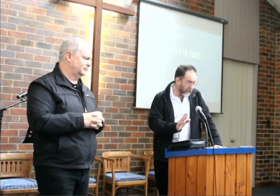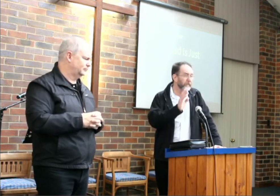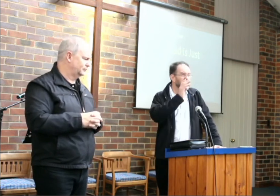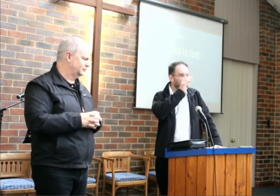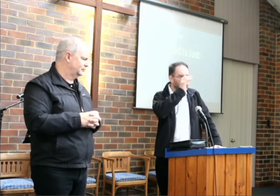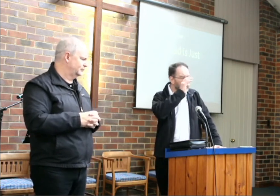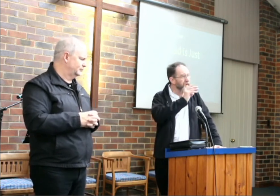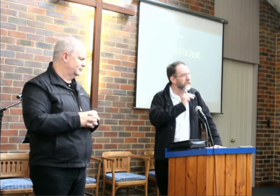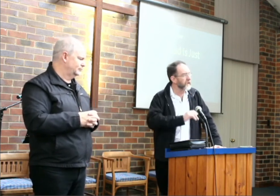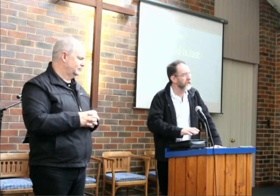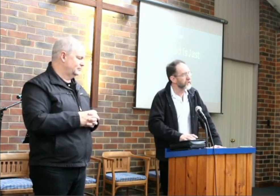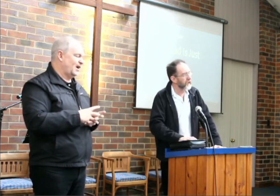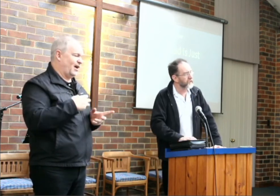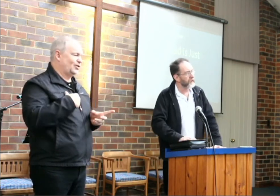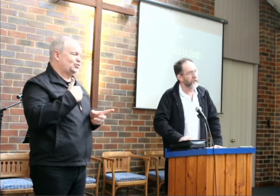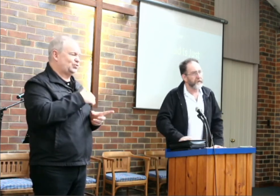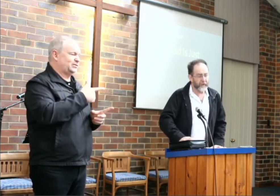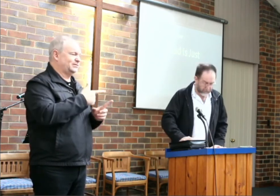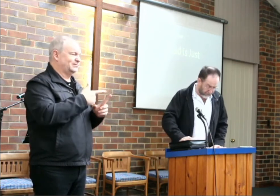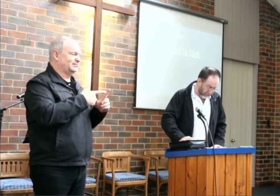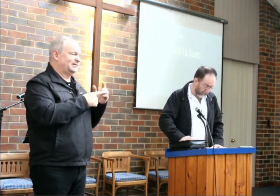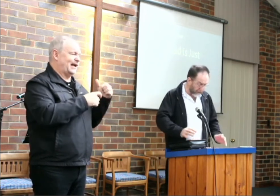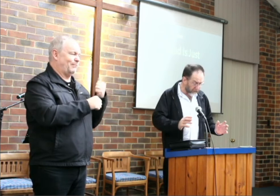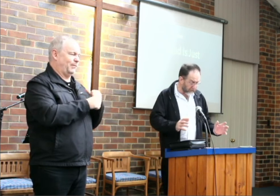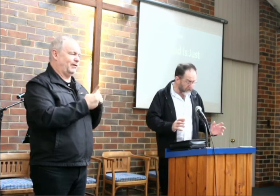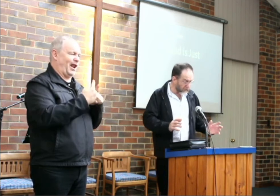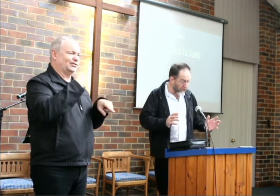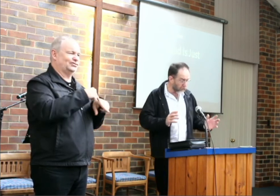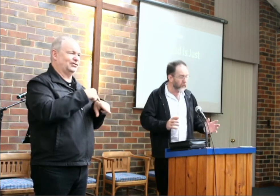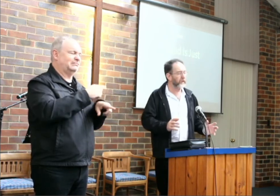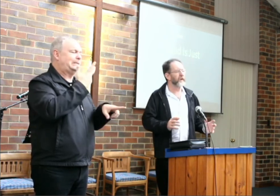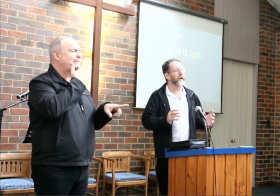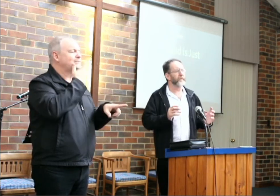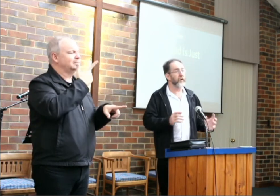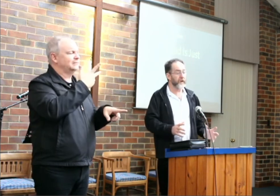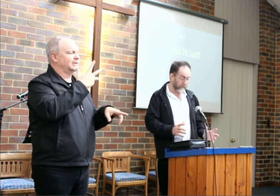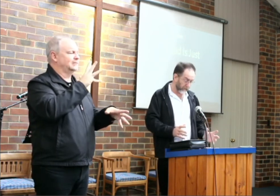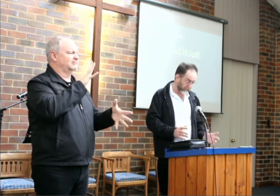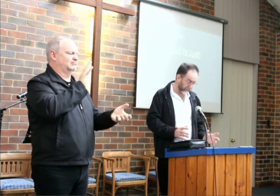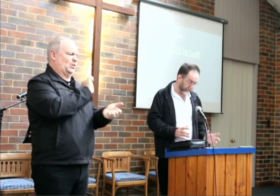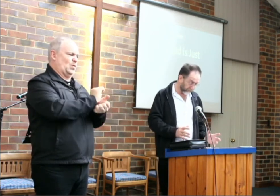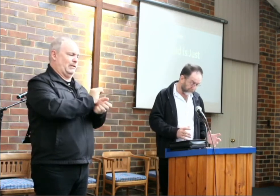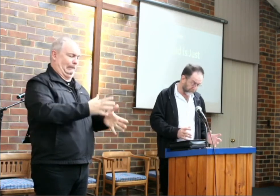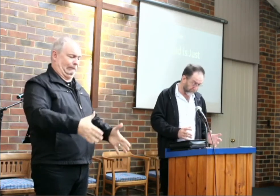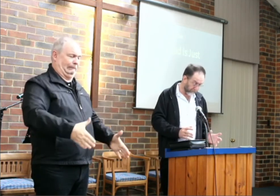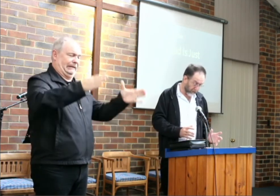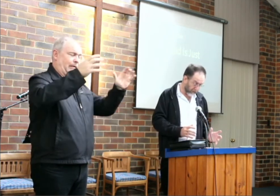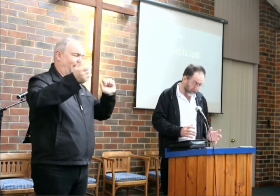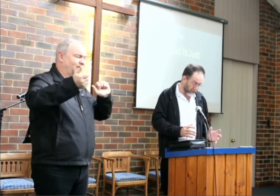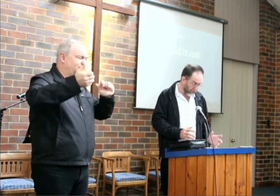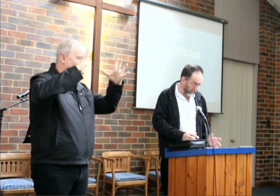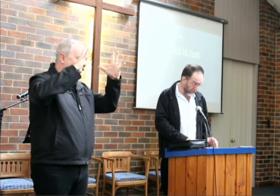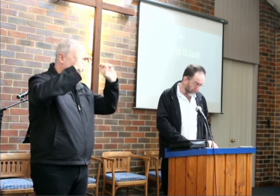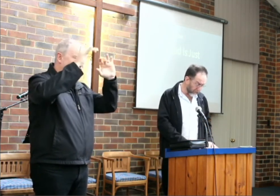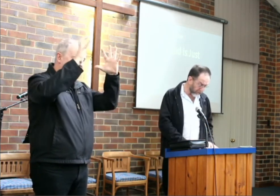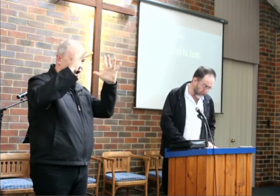Well, I've used this analogy last time I was up here preaching. Imagine you get caught in a burning building.